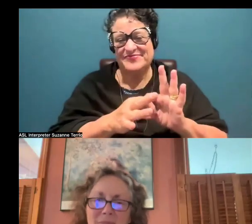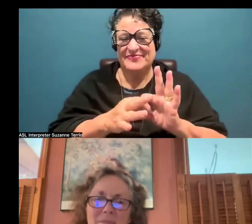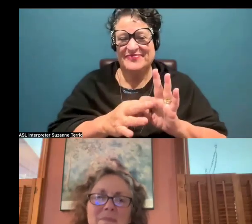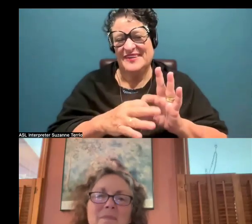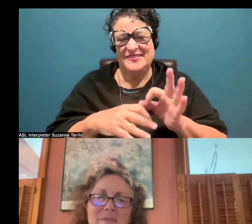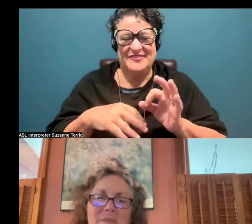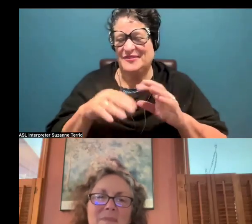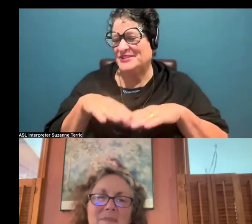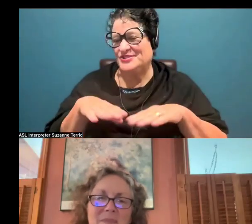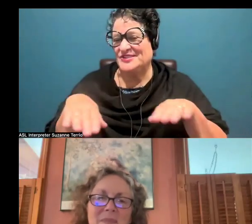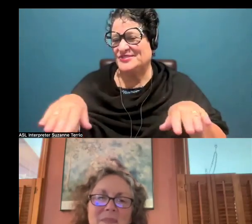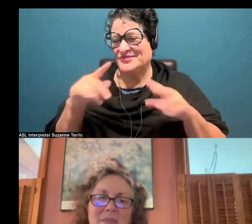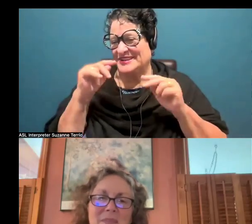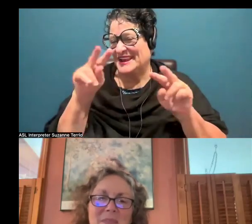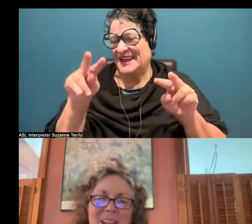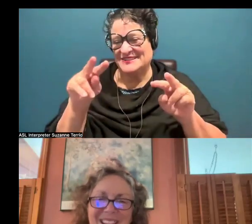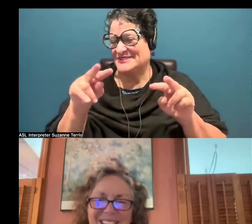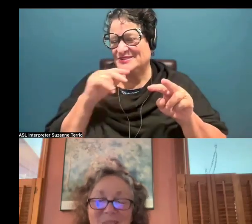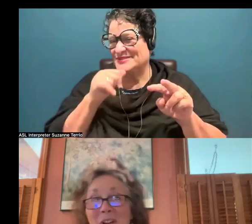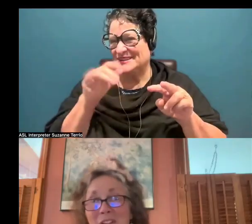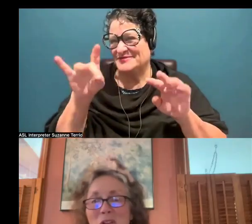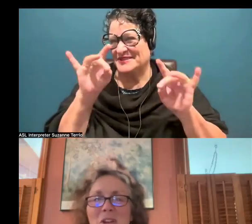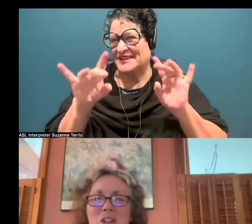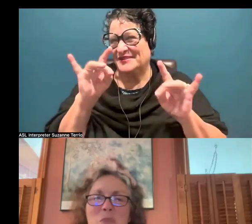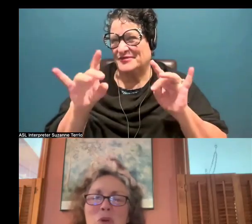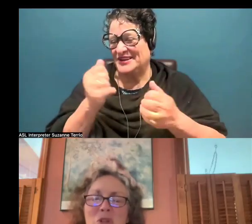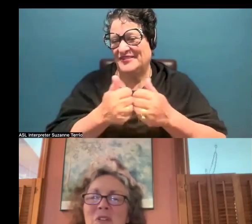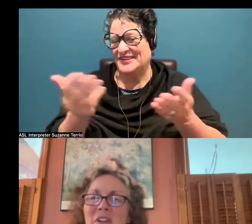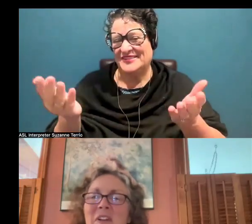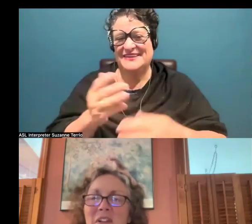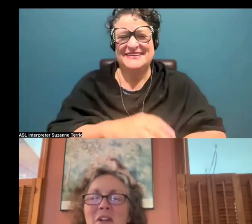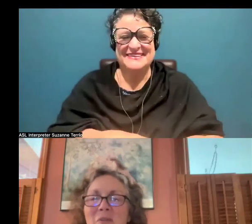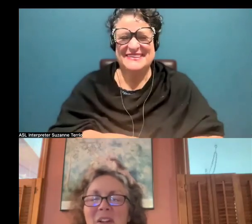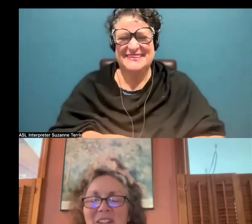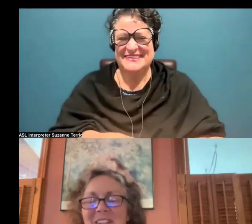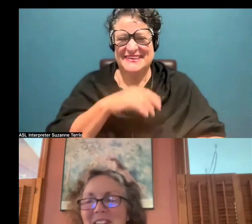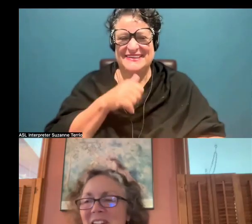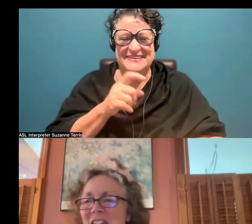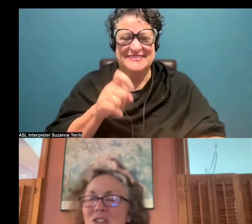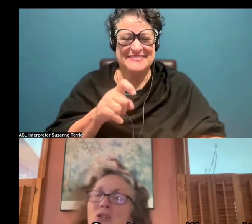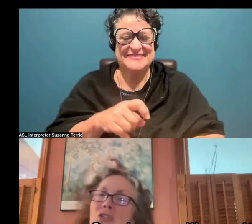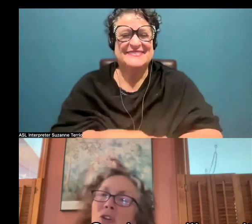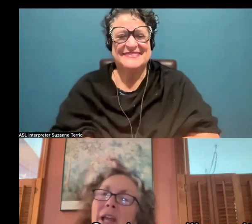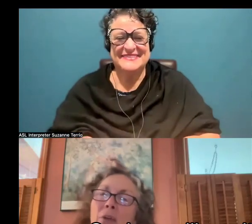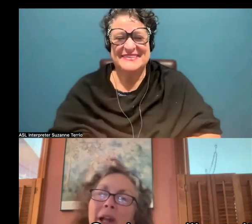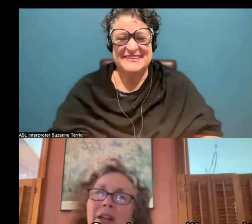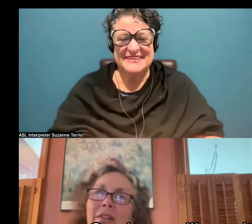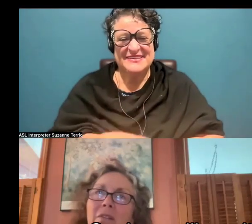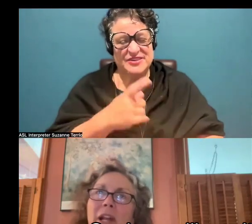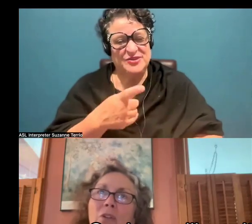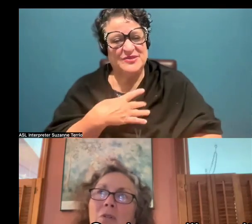doesn't totally mm, pick up on everything. mm. well, no, they're not supposed to. Right. So do you